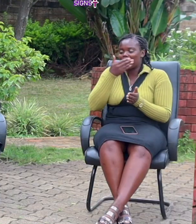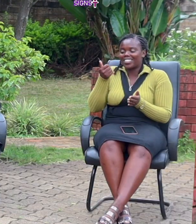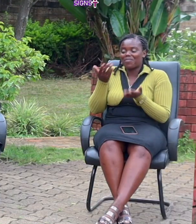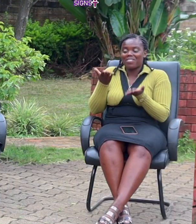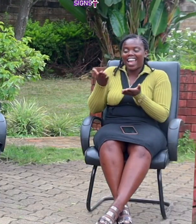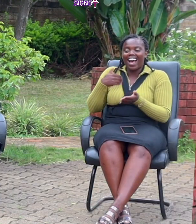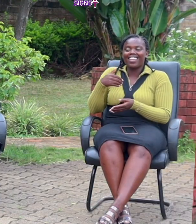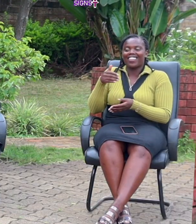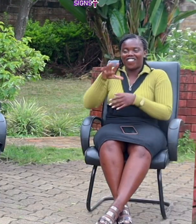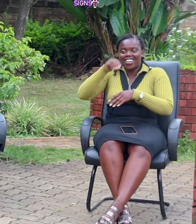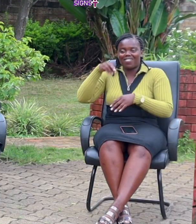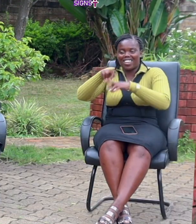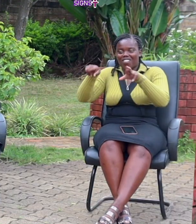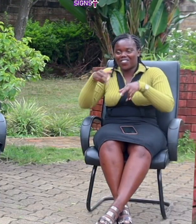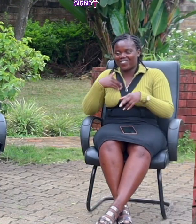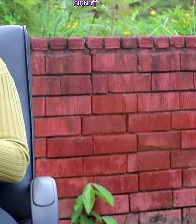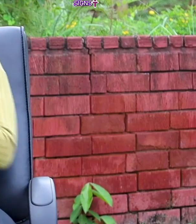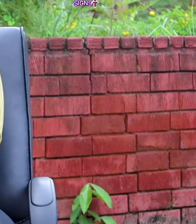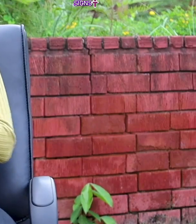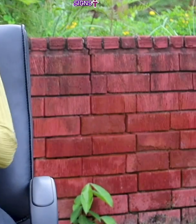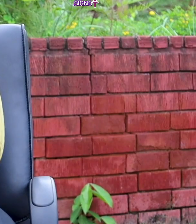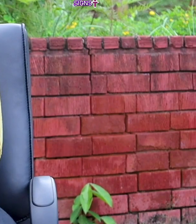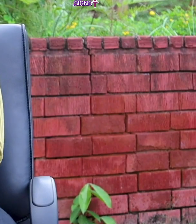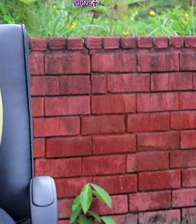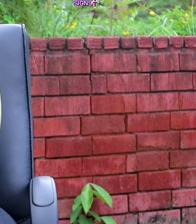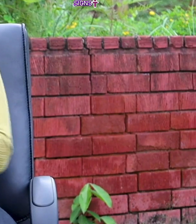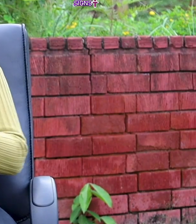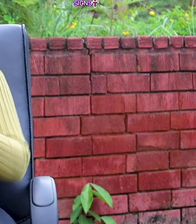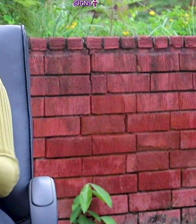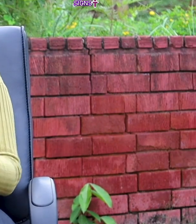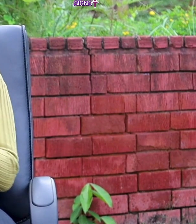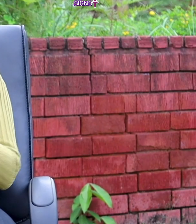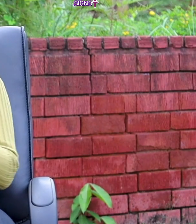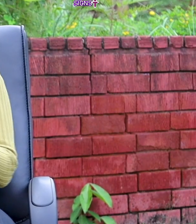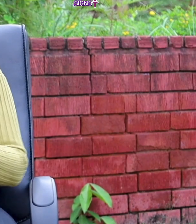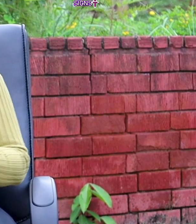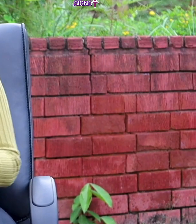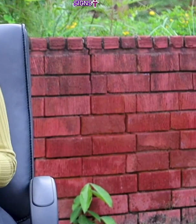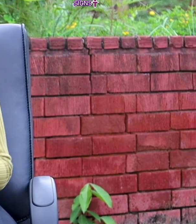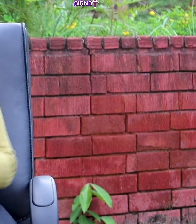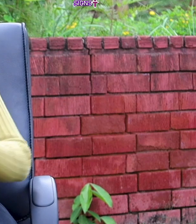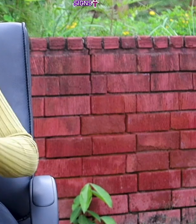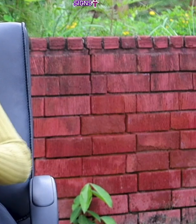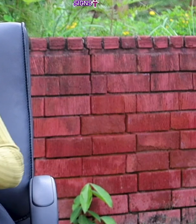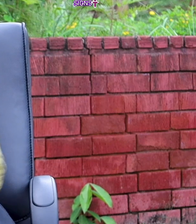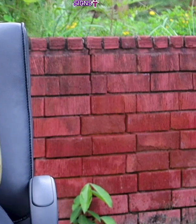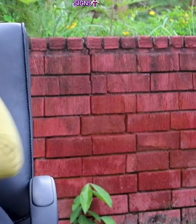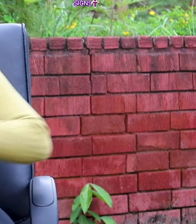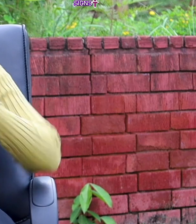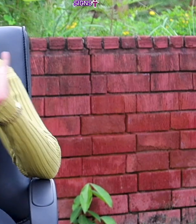I wish you all the best. Maybe I will find you in one room and you are going to assist me, but I'm